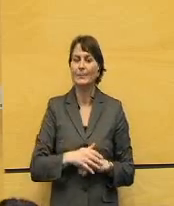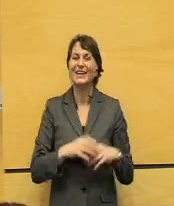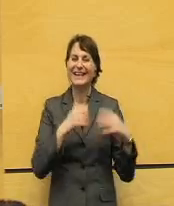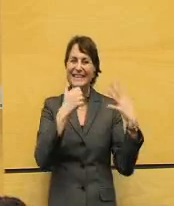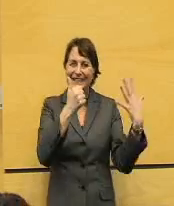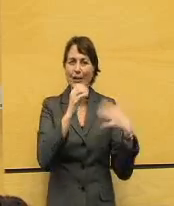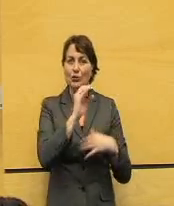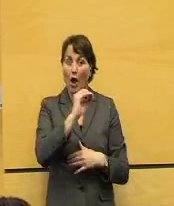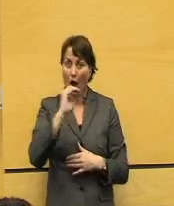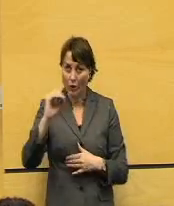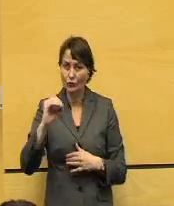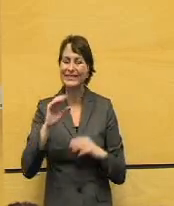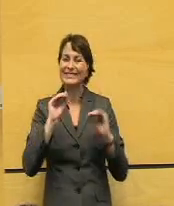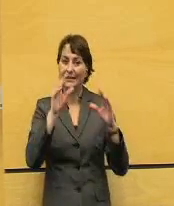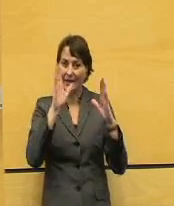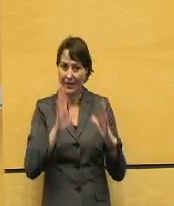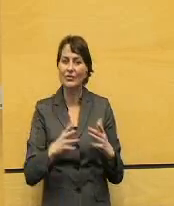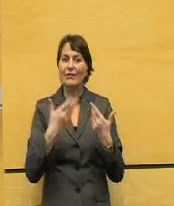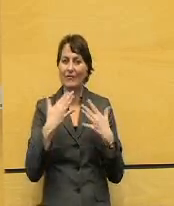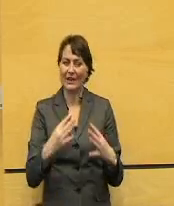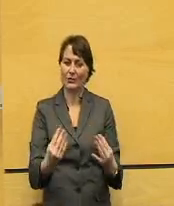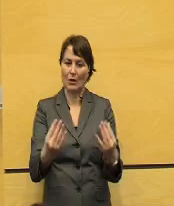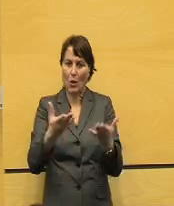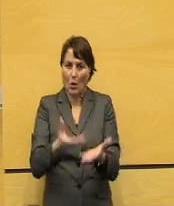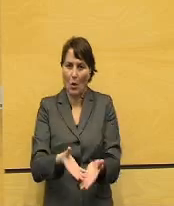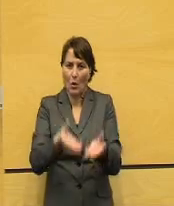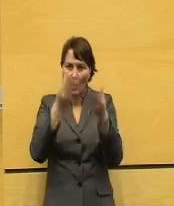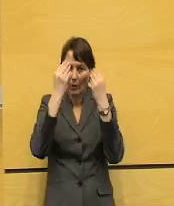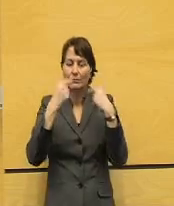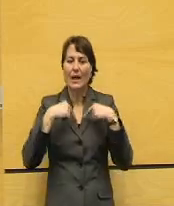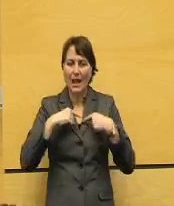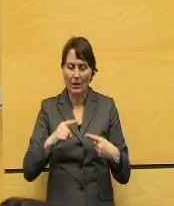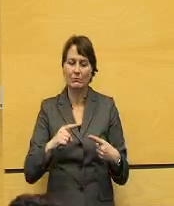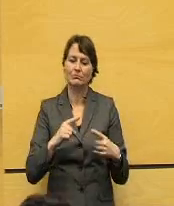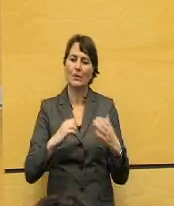been trained by the National Electronic and Computer Technology.